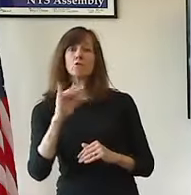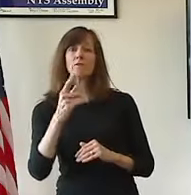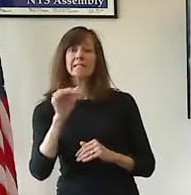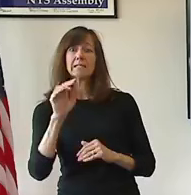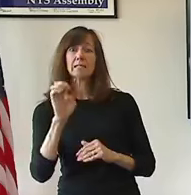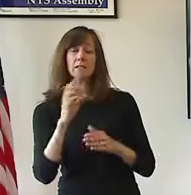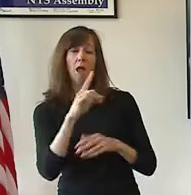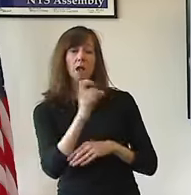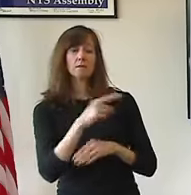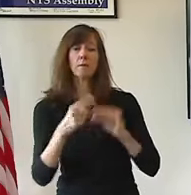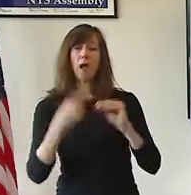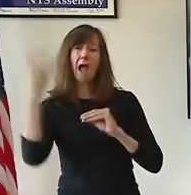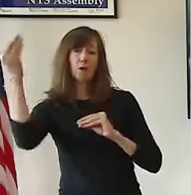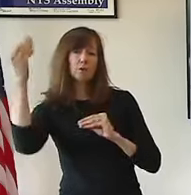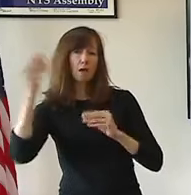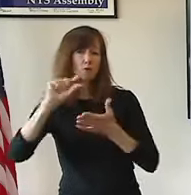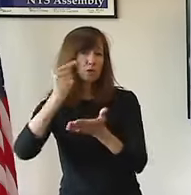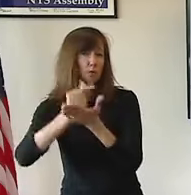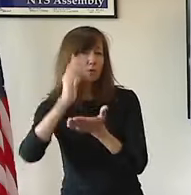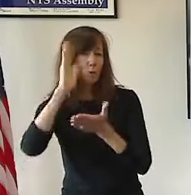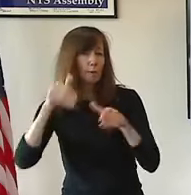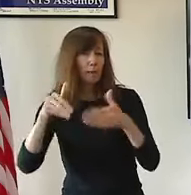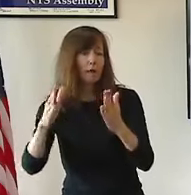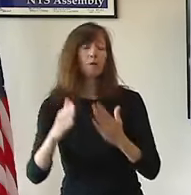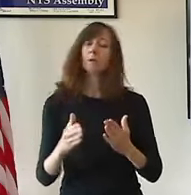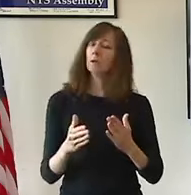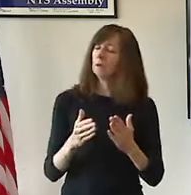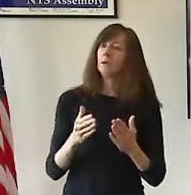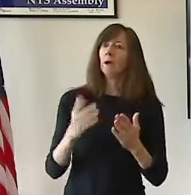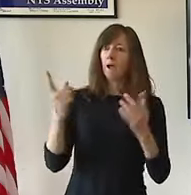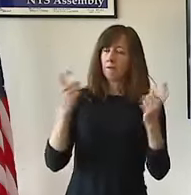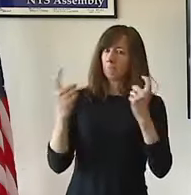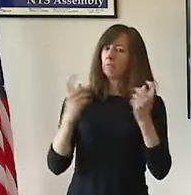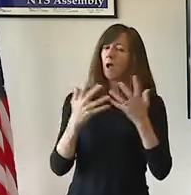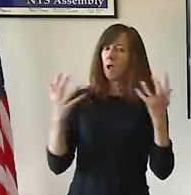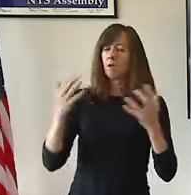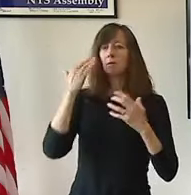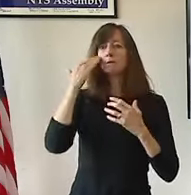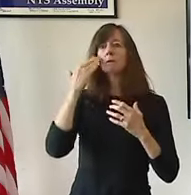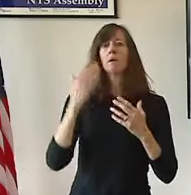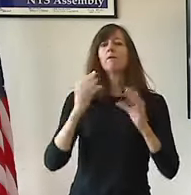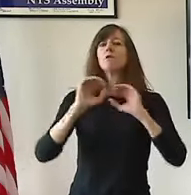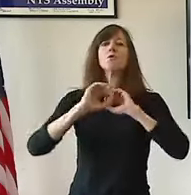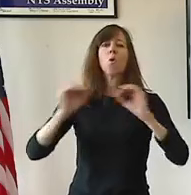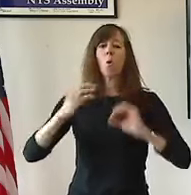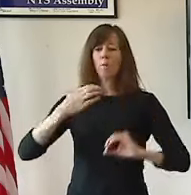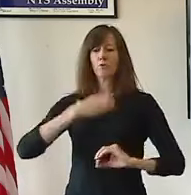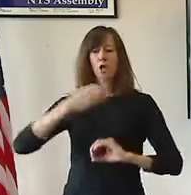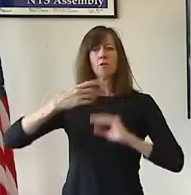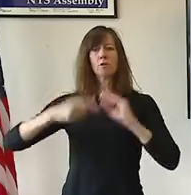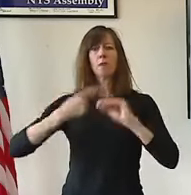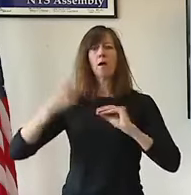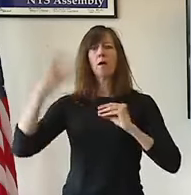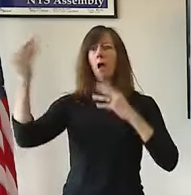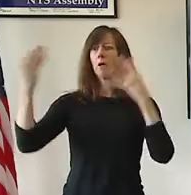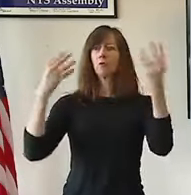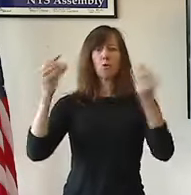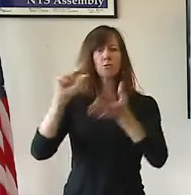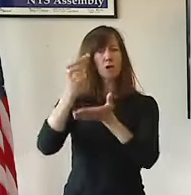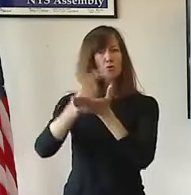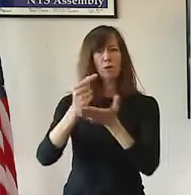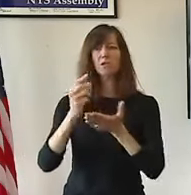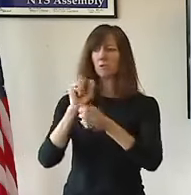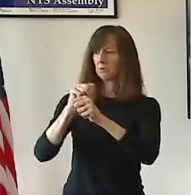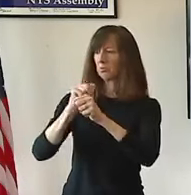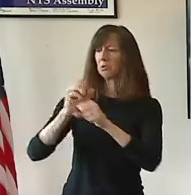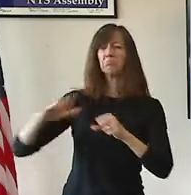I will tell you, I know there are a lot of questions. I have absolutely no objection to working on outdoor graduation, certainly in the month of July.